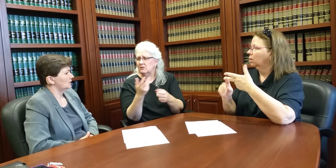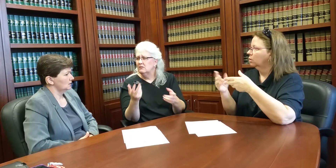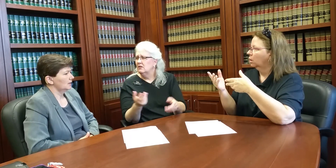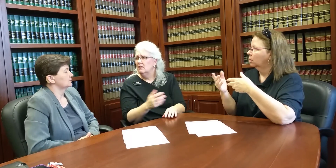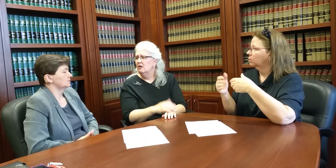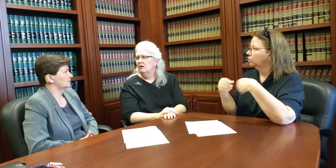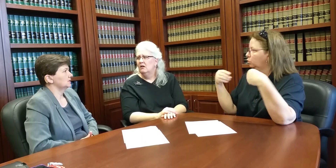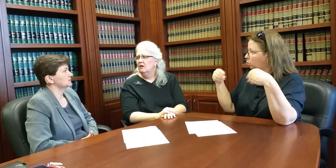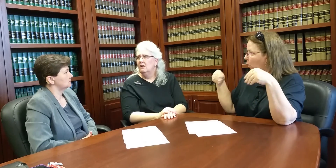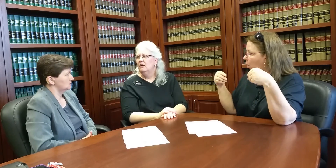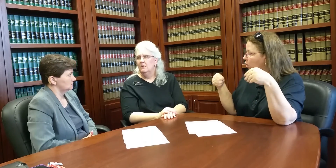Yeah, if, I mean,